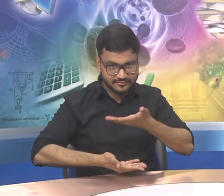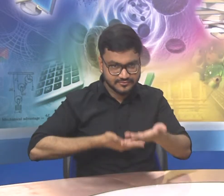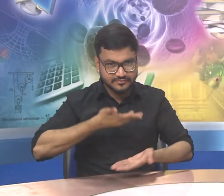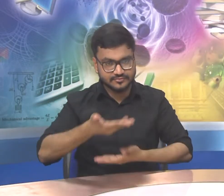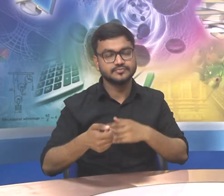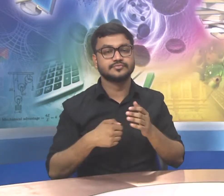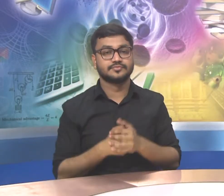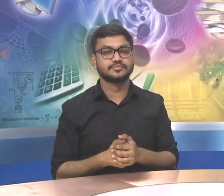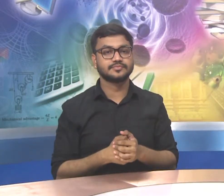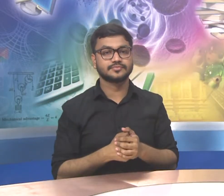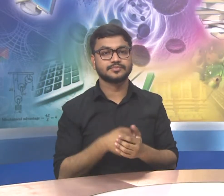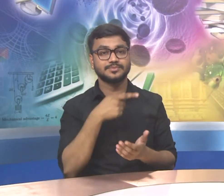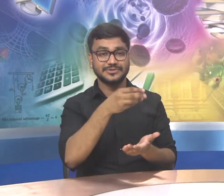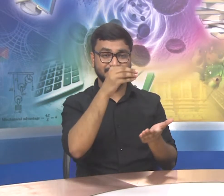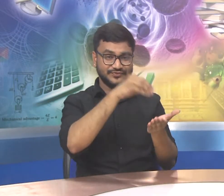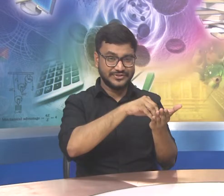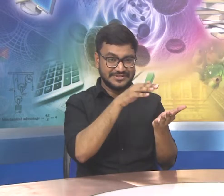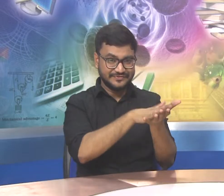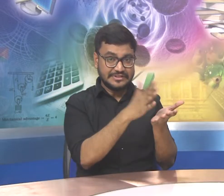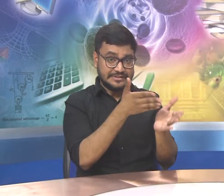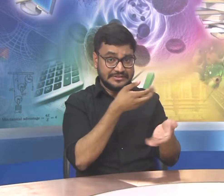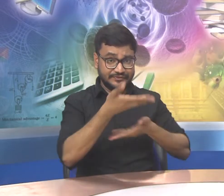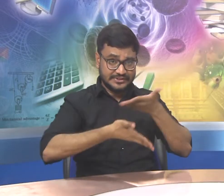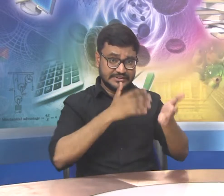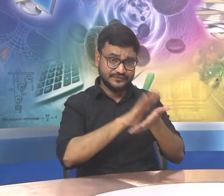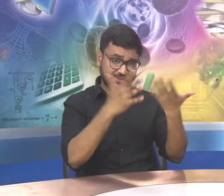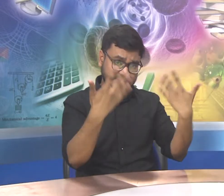Welcome back to our classes.